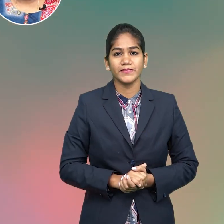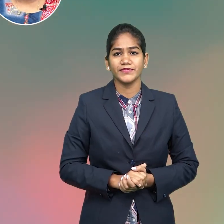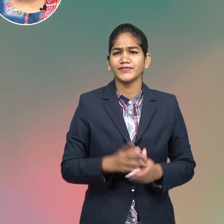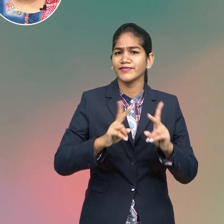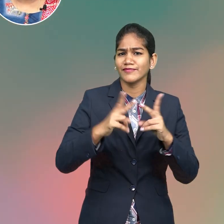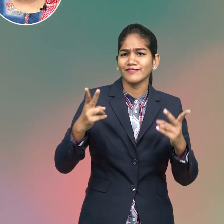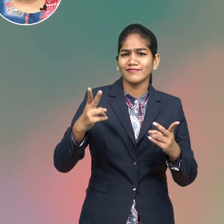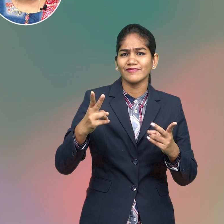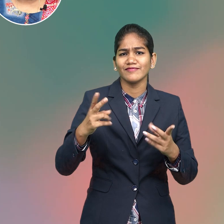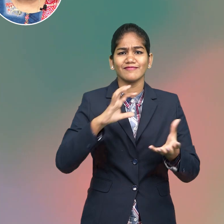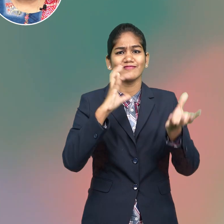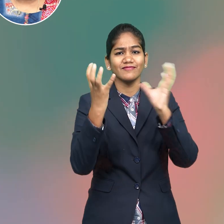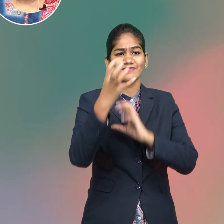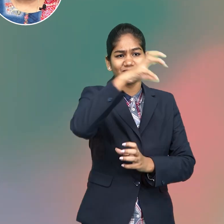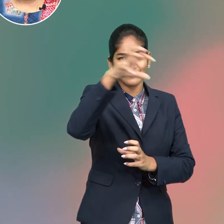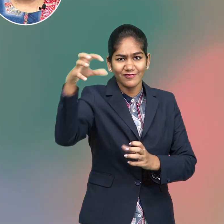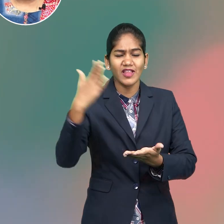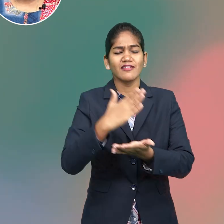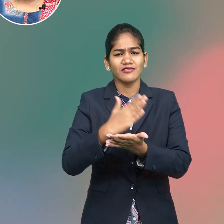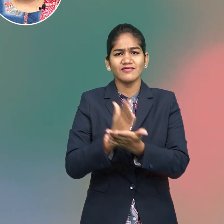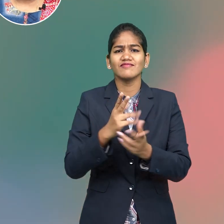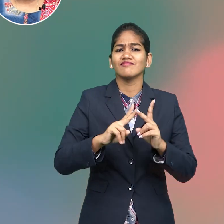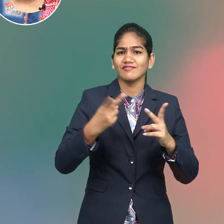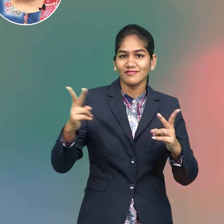in various parts of the country.